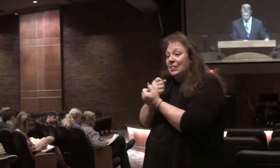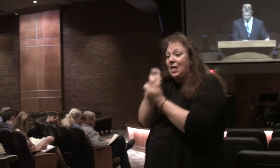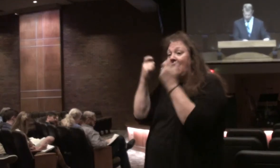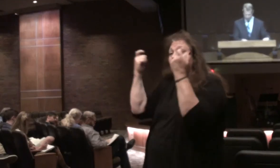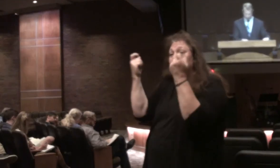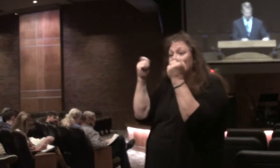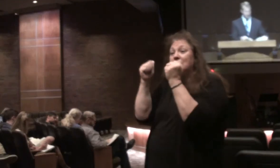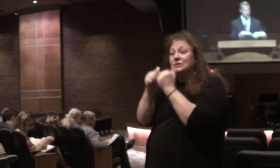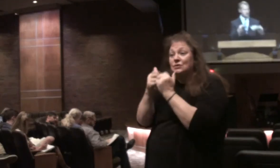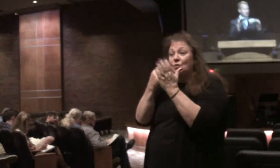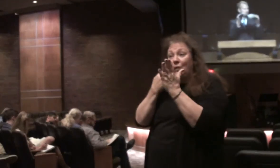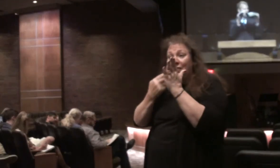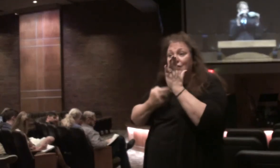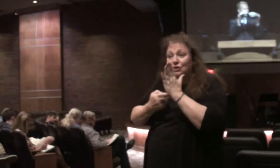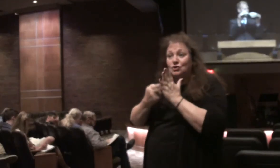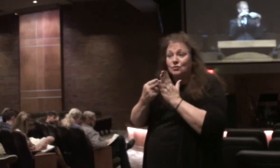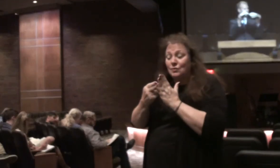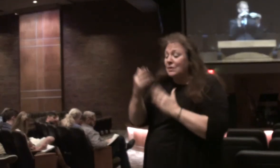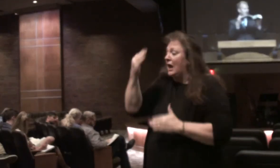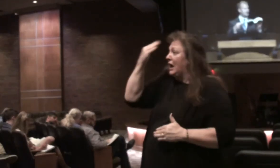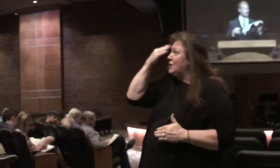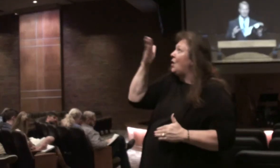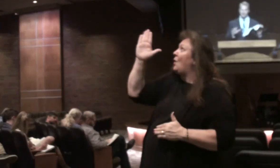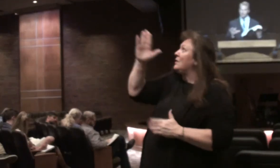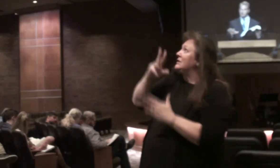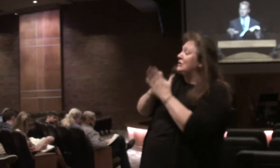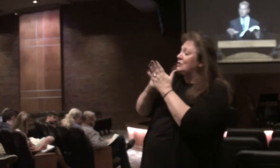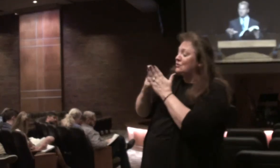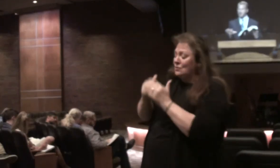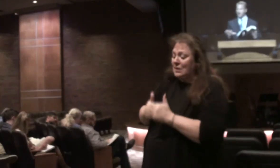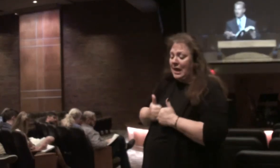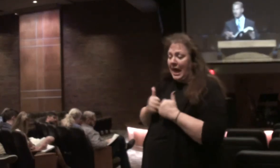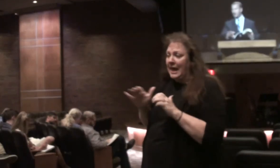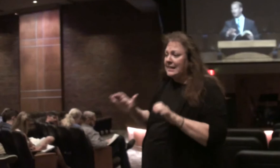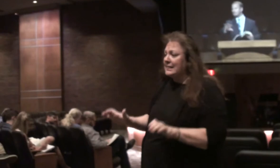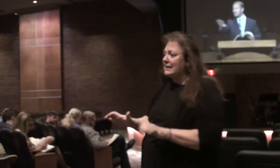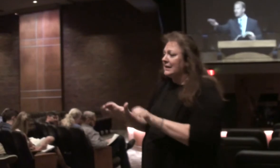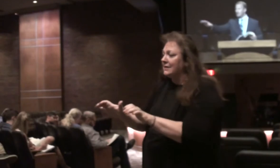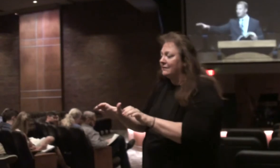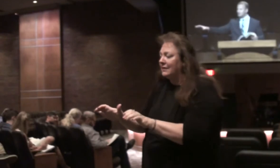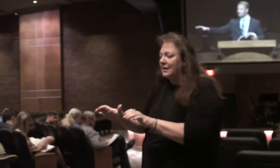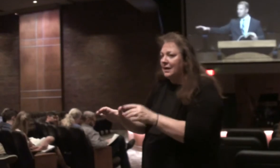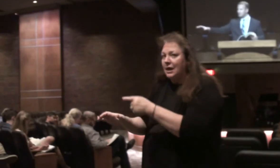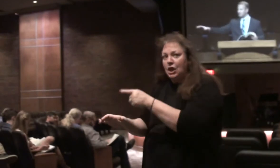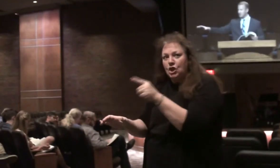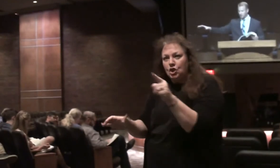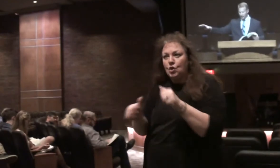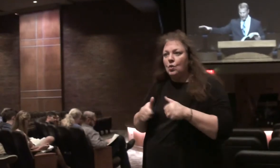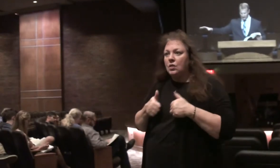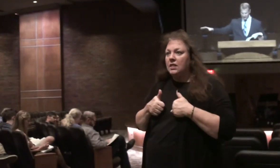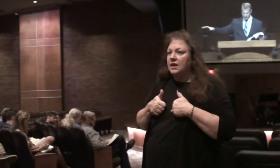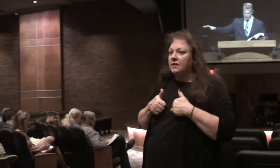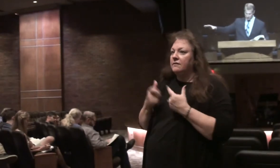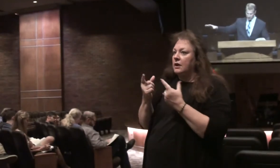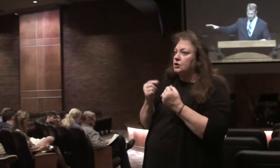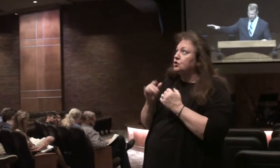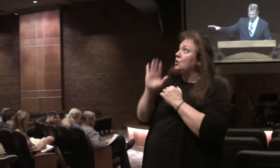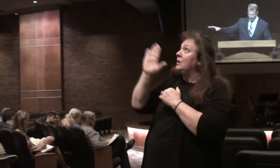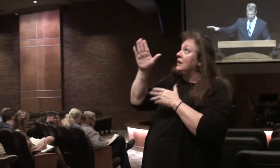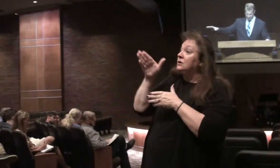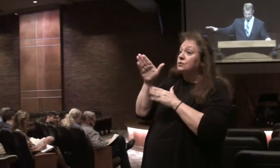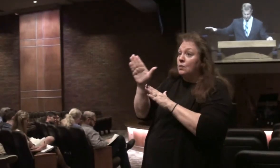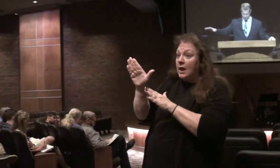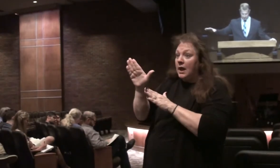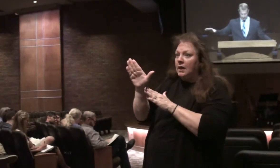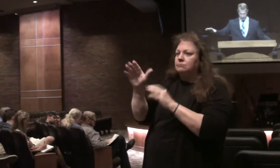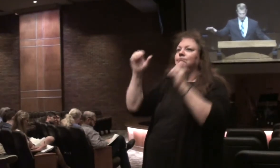truth. Rejoices in knowing the truth of God and living the truth of God and seeing others live and practice the truth of